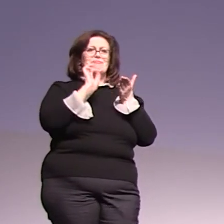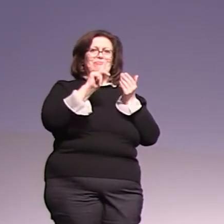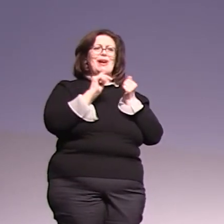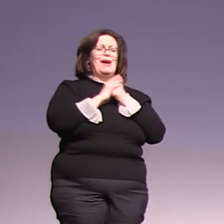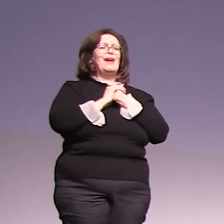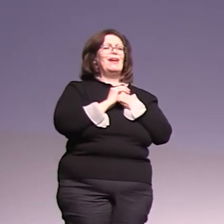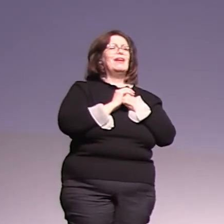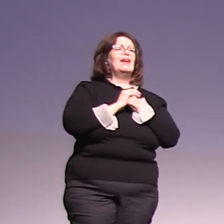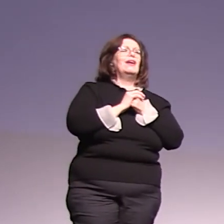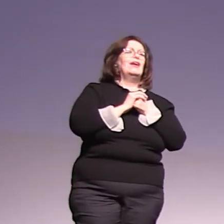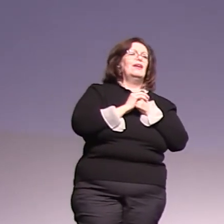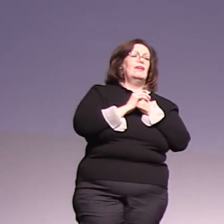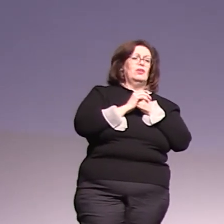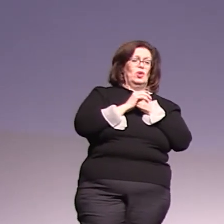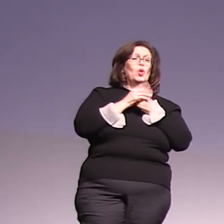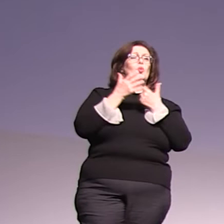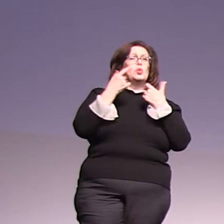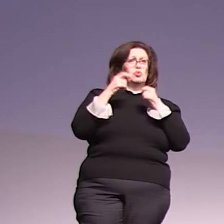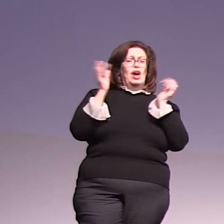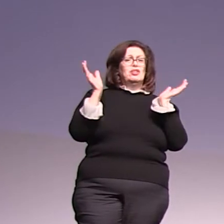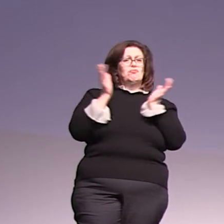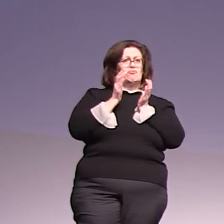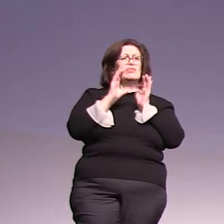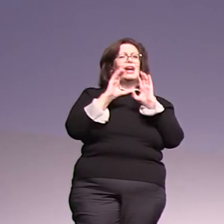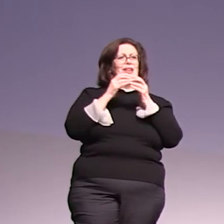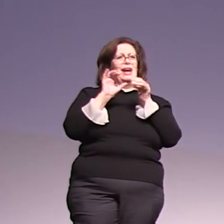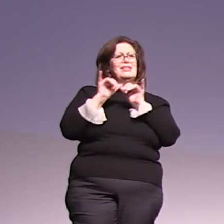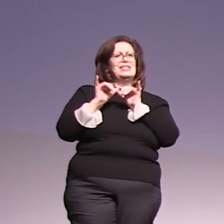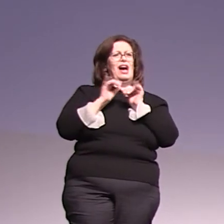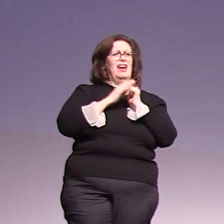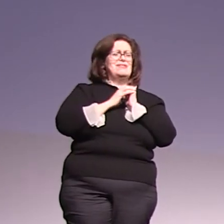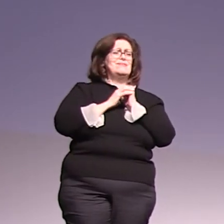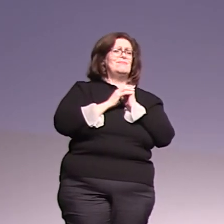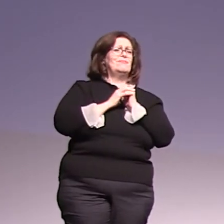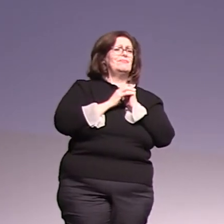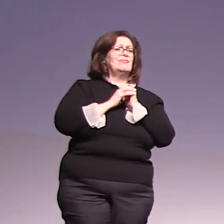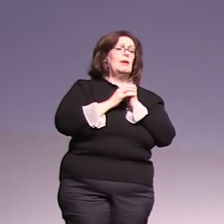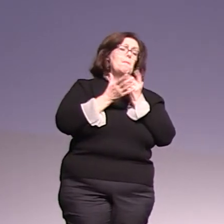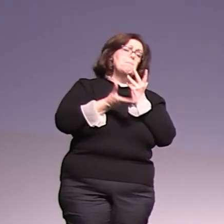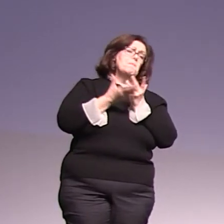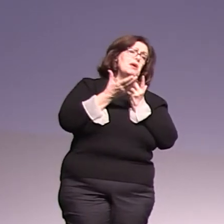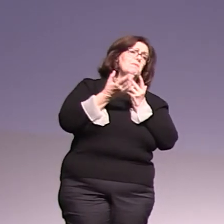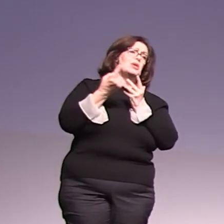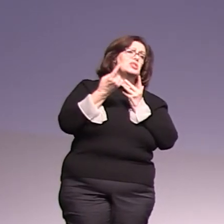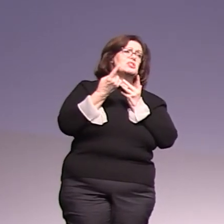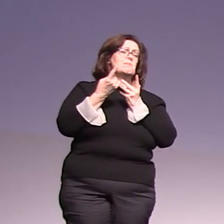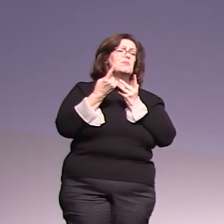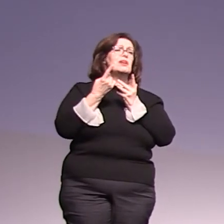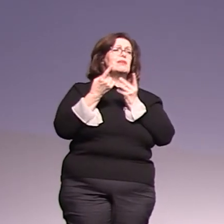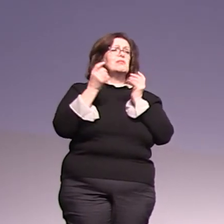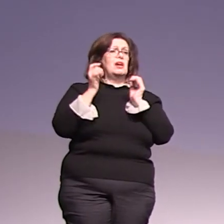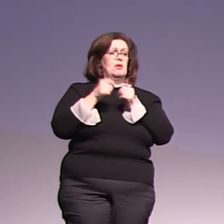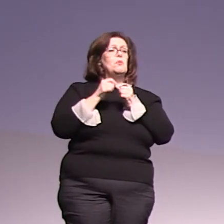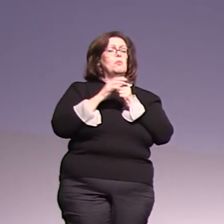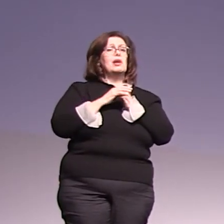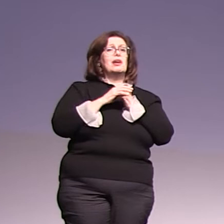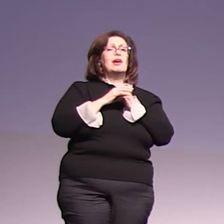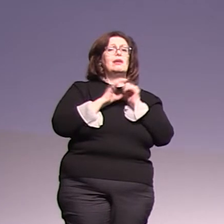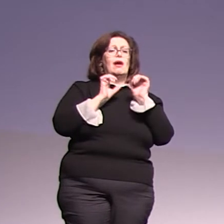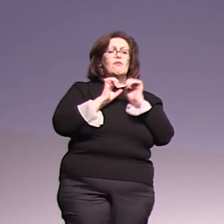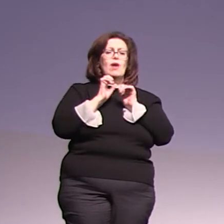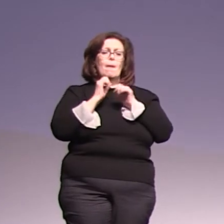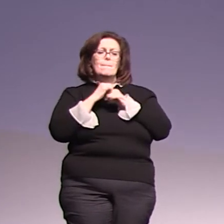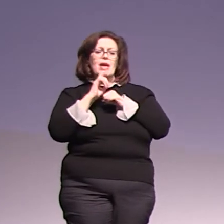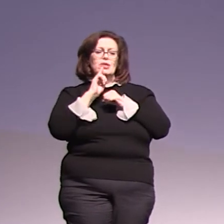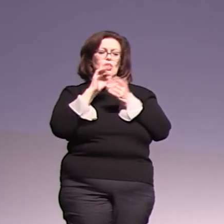that you look at class sizes. So we know we've got that 1 to 20 in the elementary school. It might be something that as a state we say a value is that we want to make sure that we